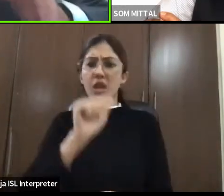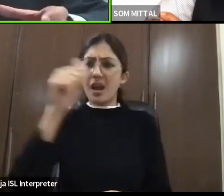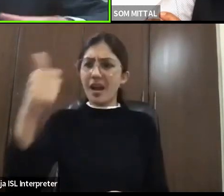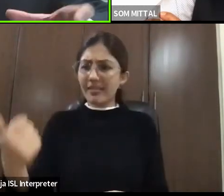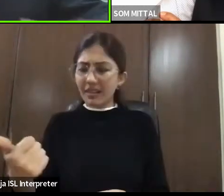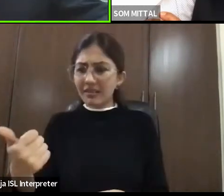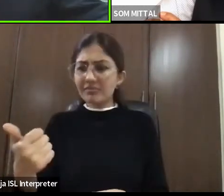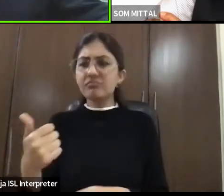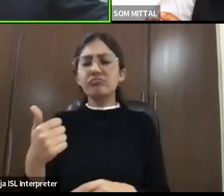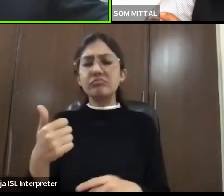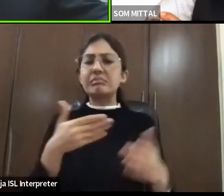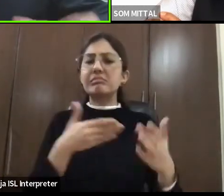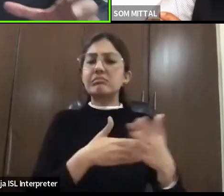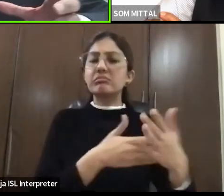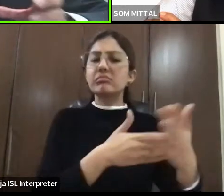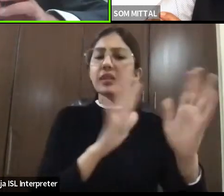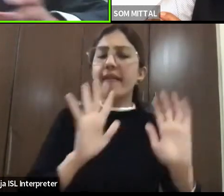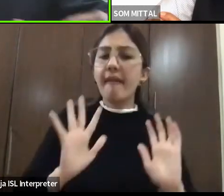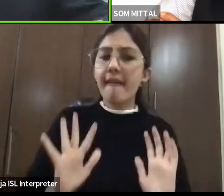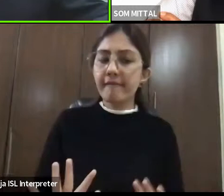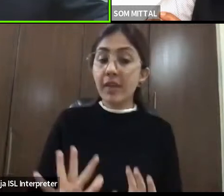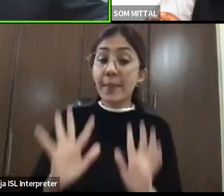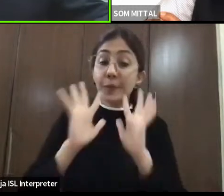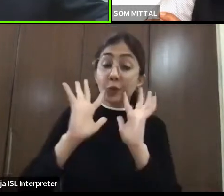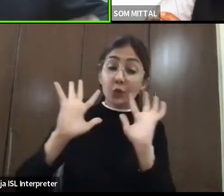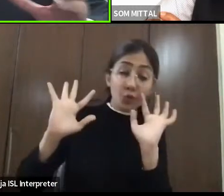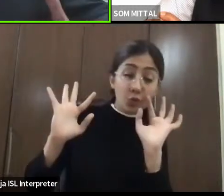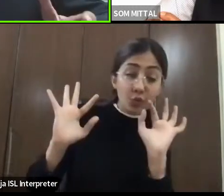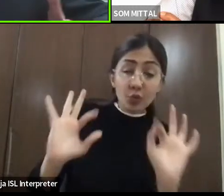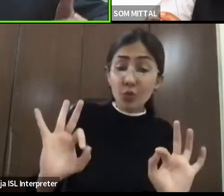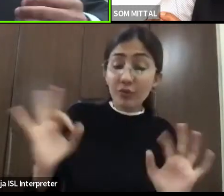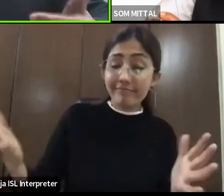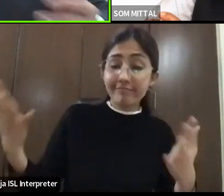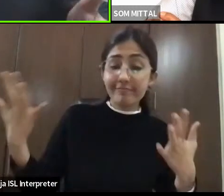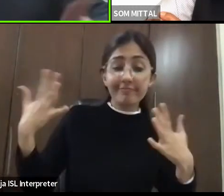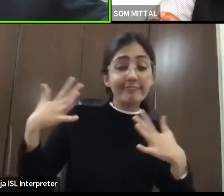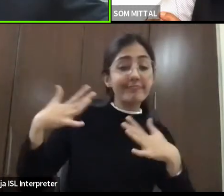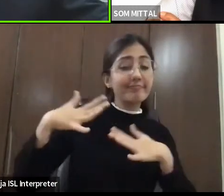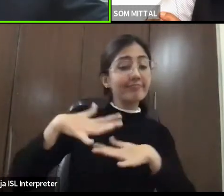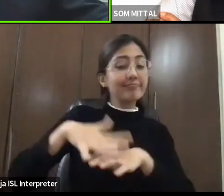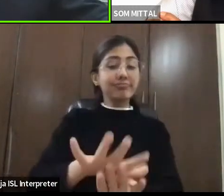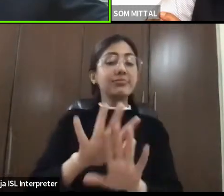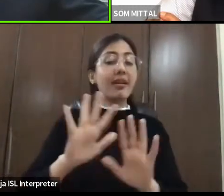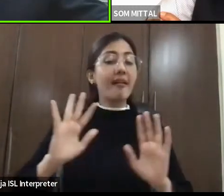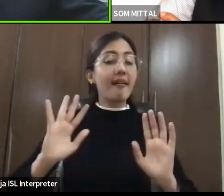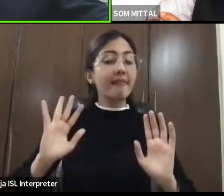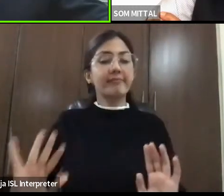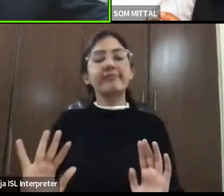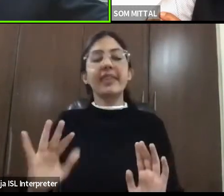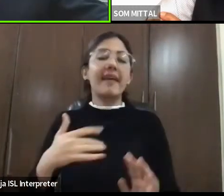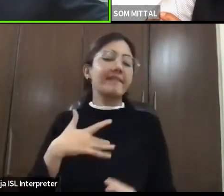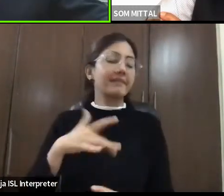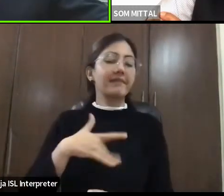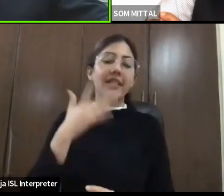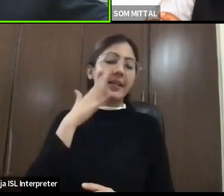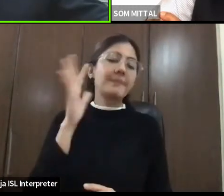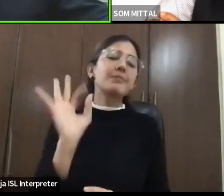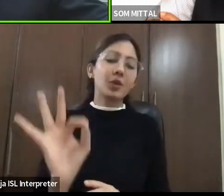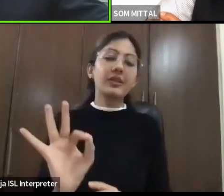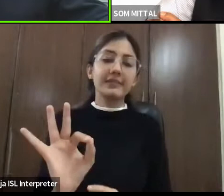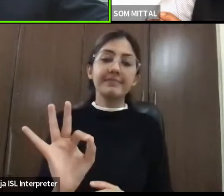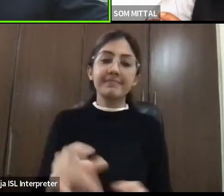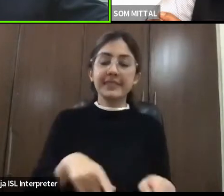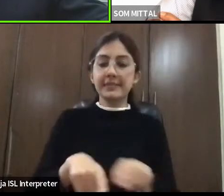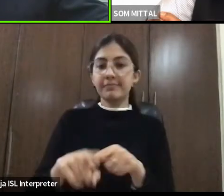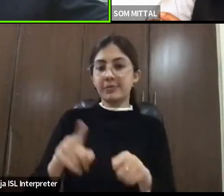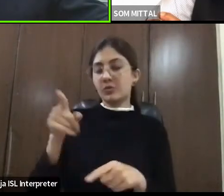think true integration is, to me, is the name of the game, right? Because you become part of the